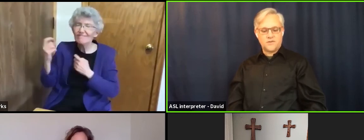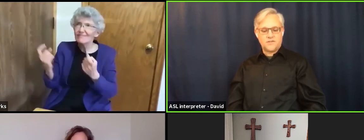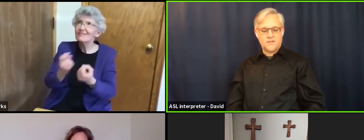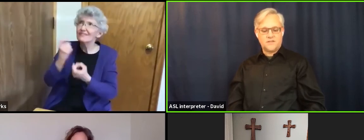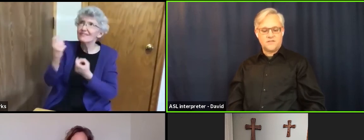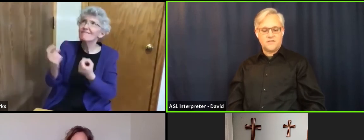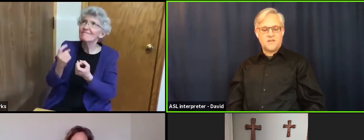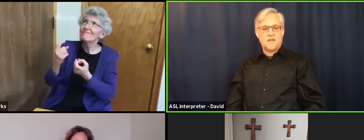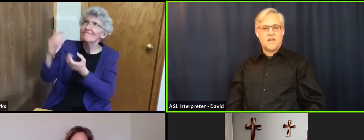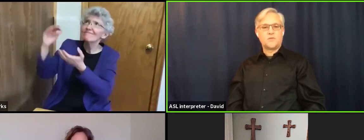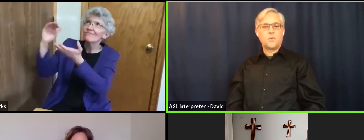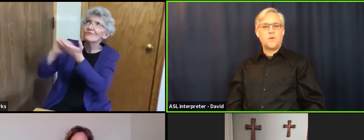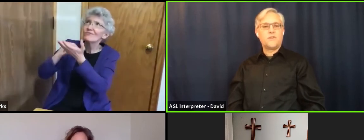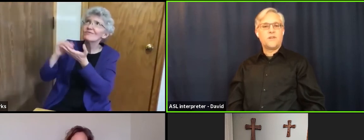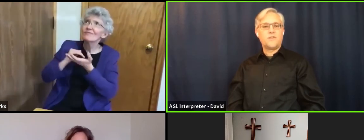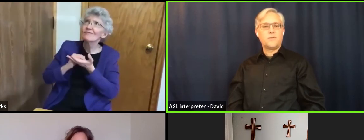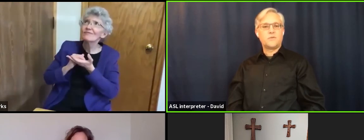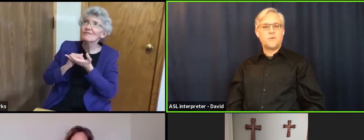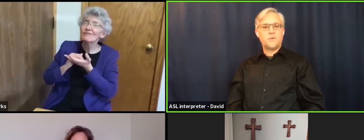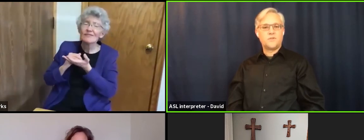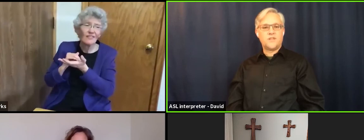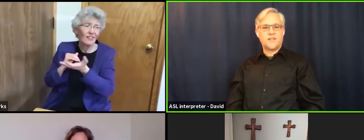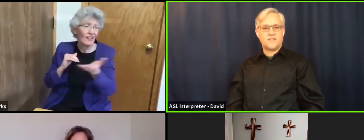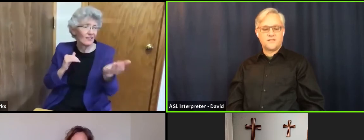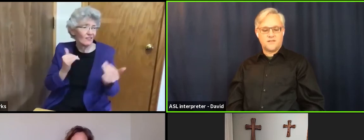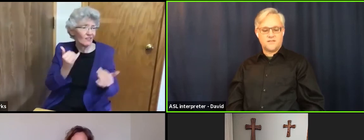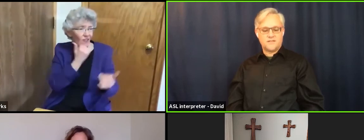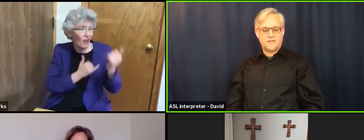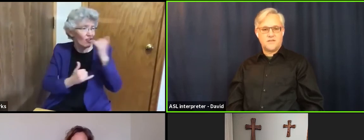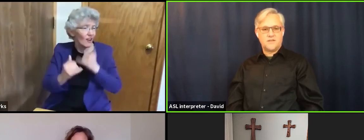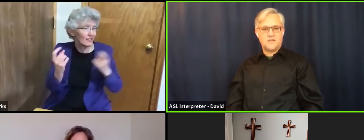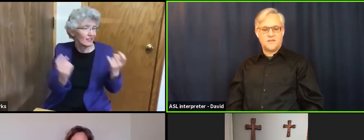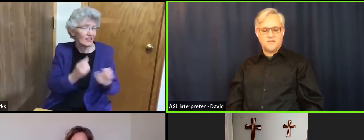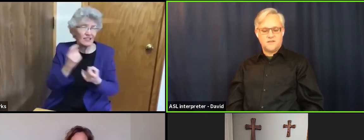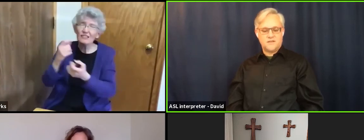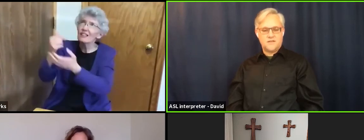Forgive us our sins, as we forgive those who sin against us.